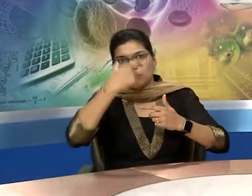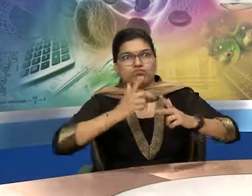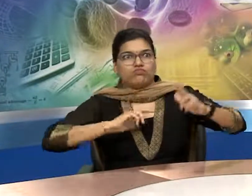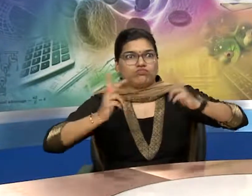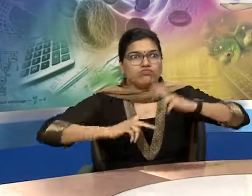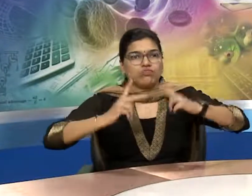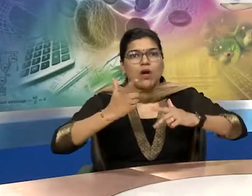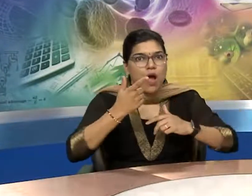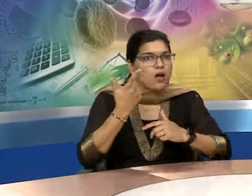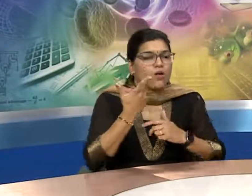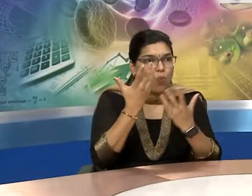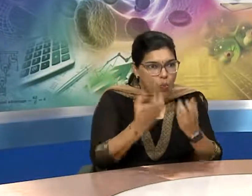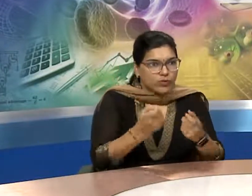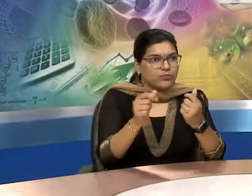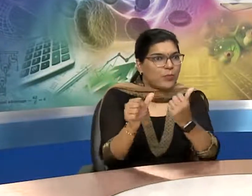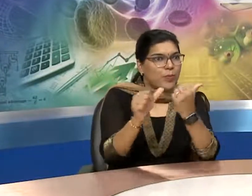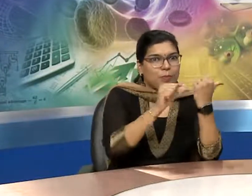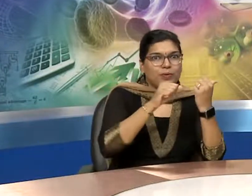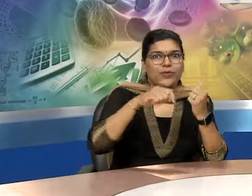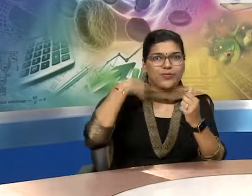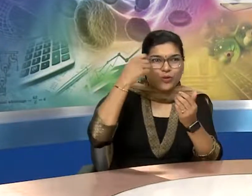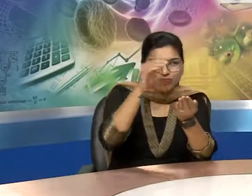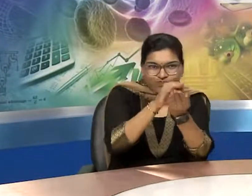audio video material.